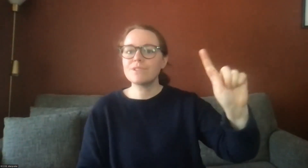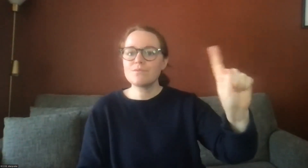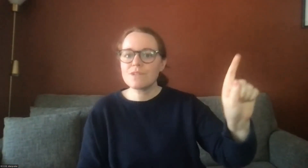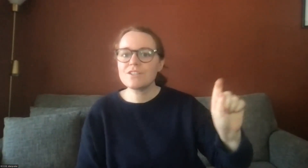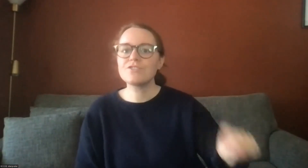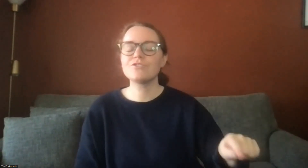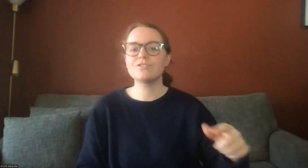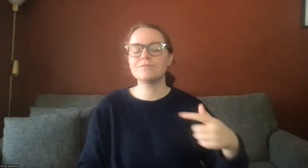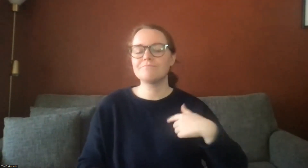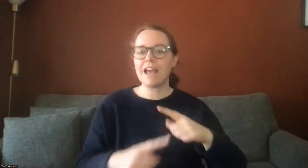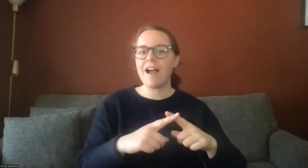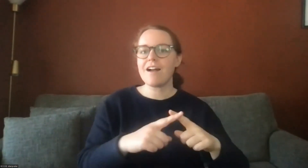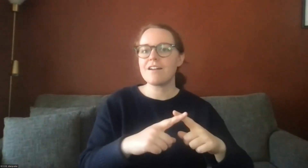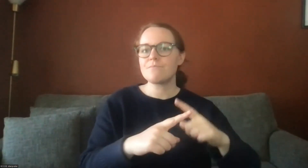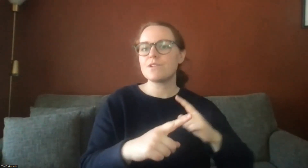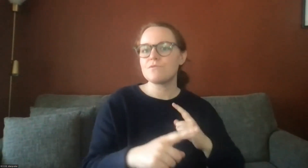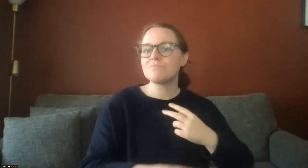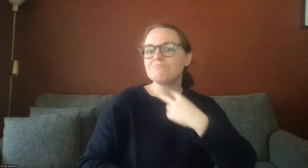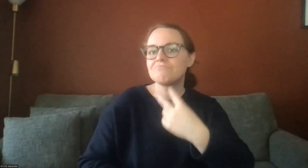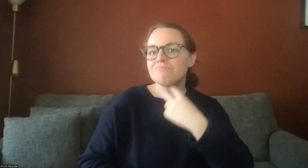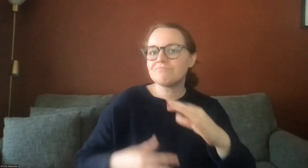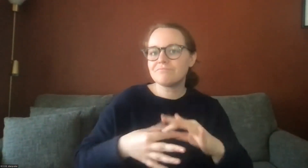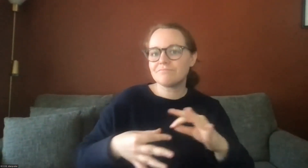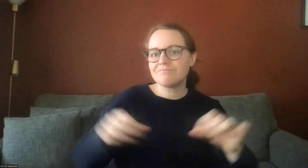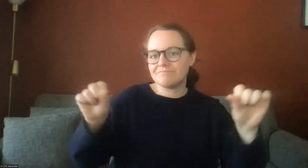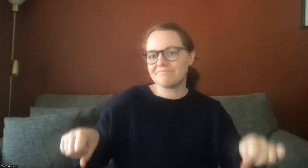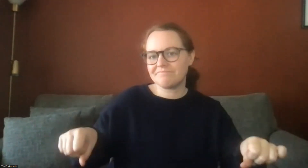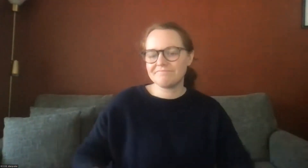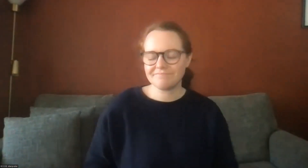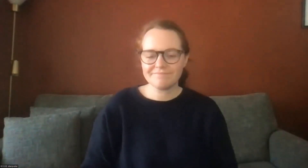and unmute yourself, you're welcome to do that as well.